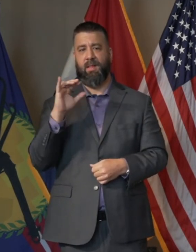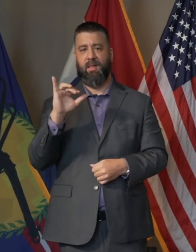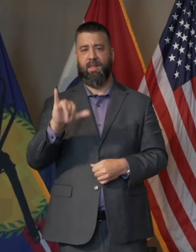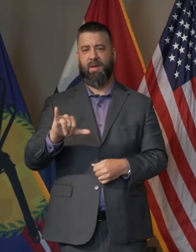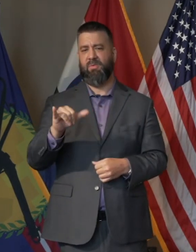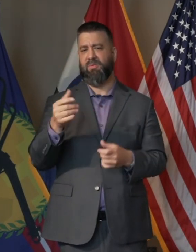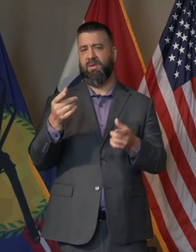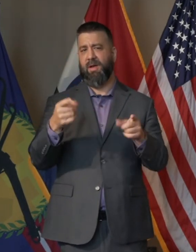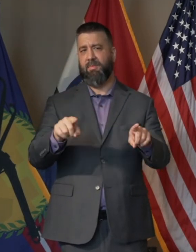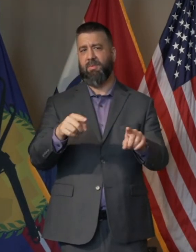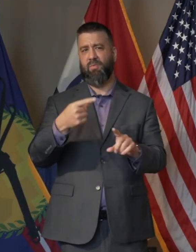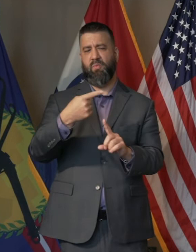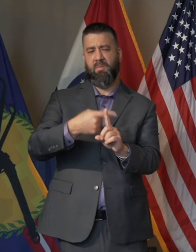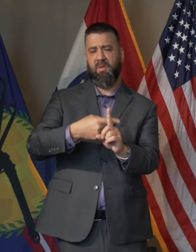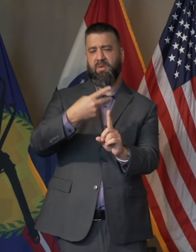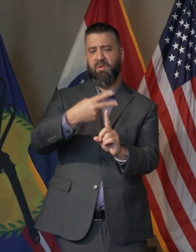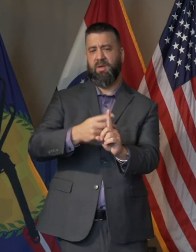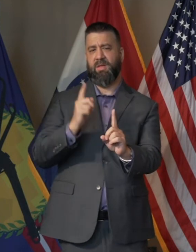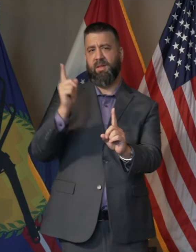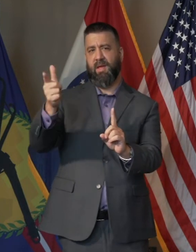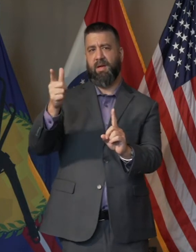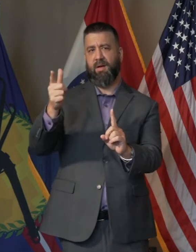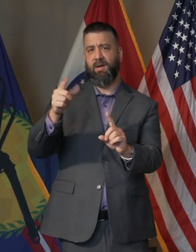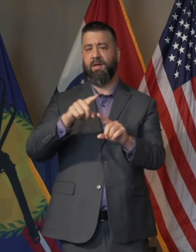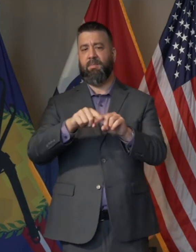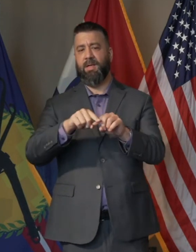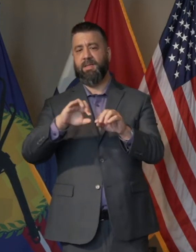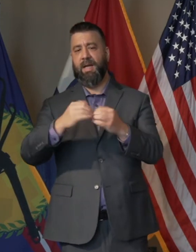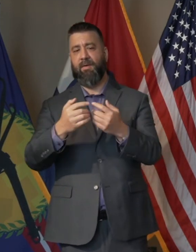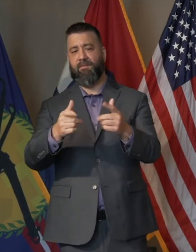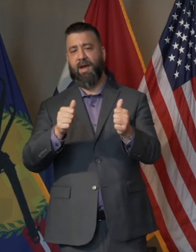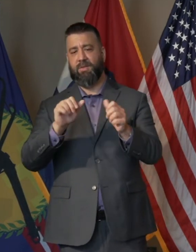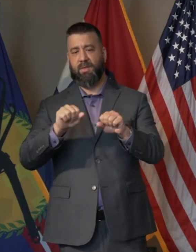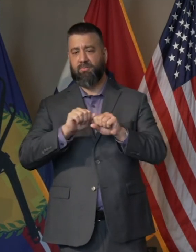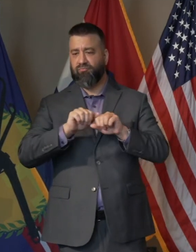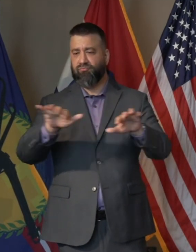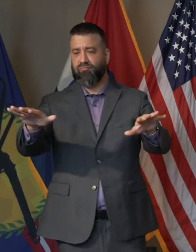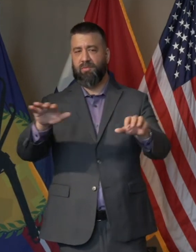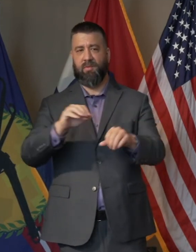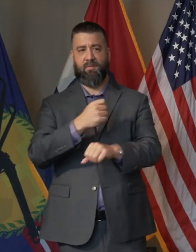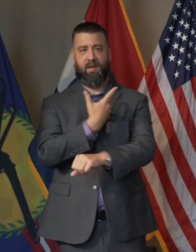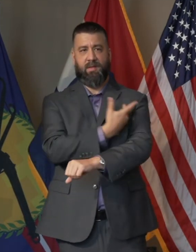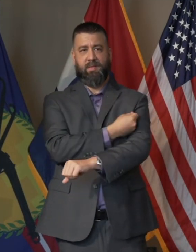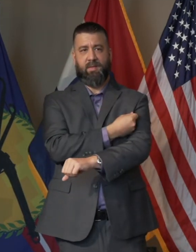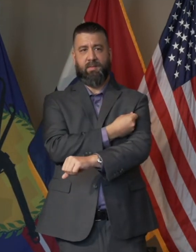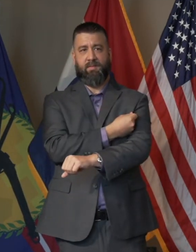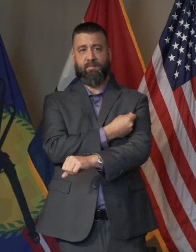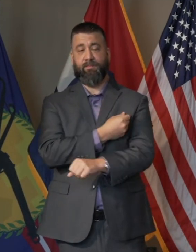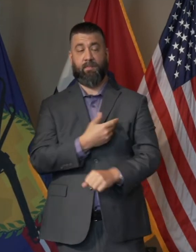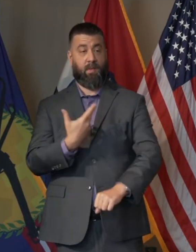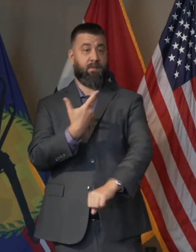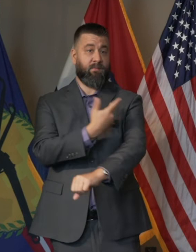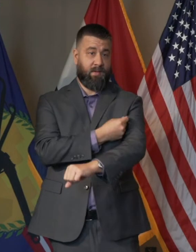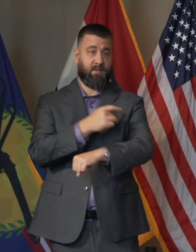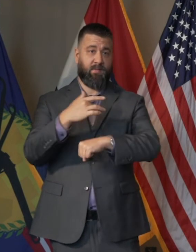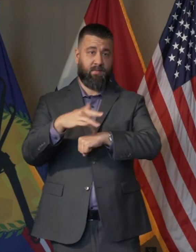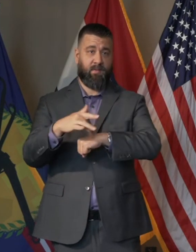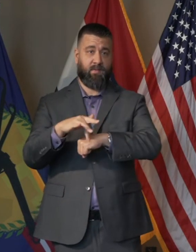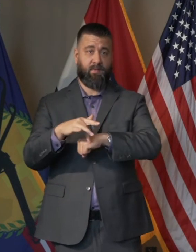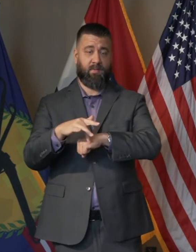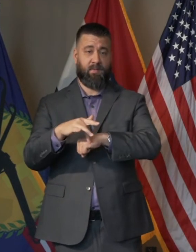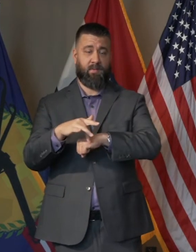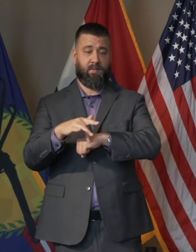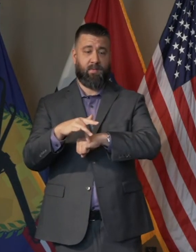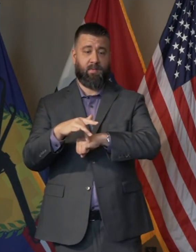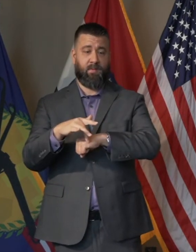or 2 or 3 months later, depending on how quickly we can get the vaccine into the population. Once the vaccine is available, the current models,